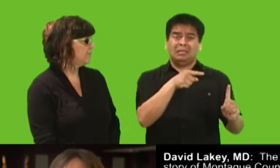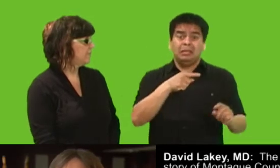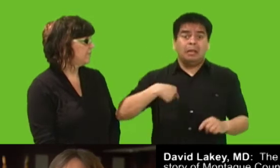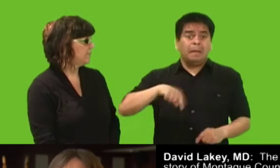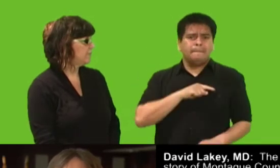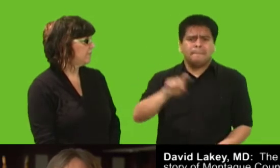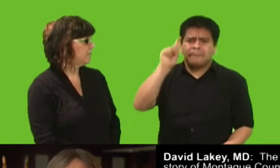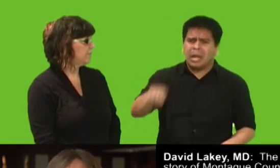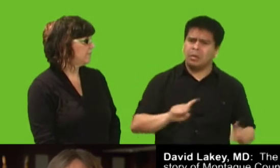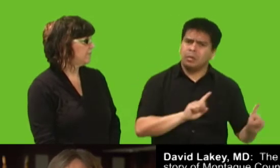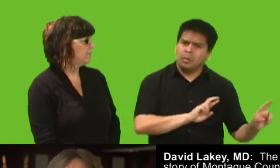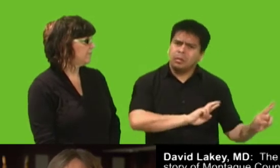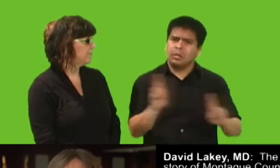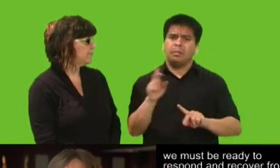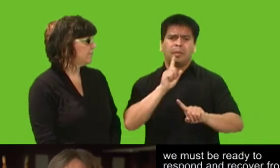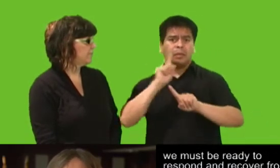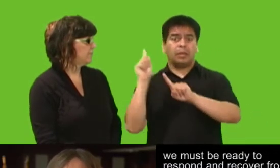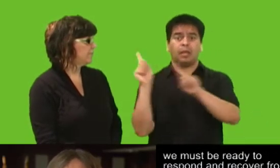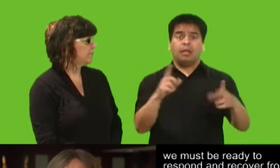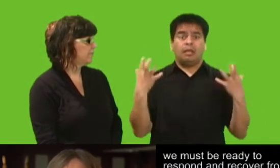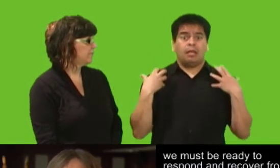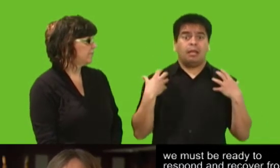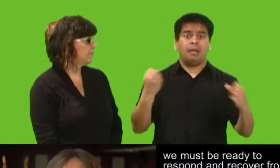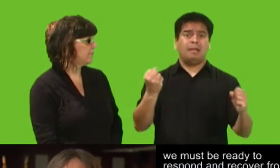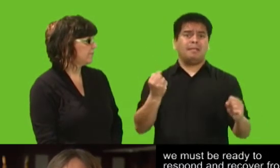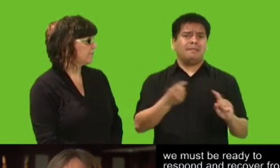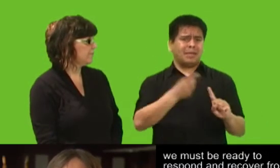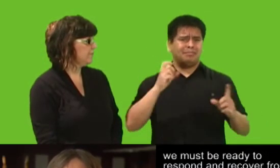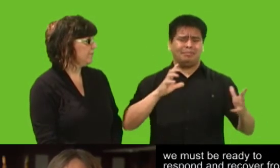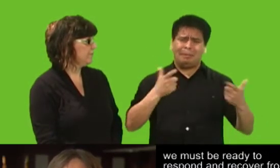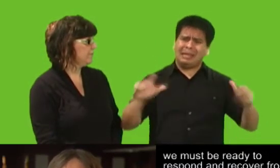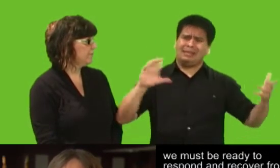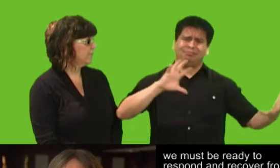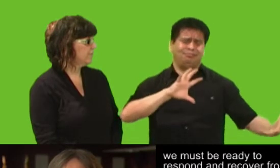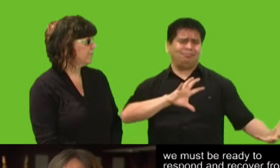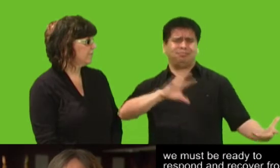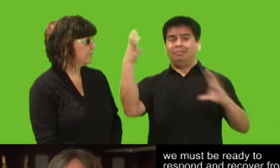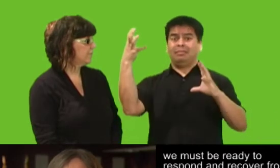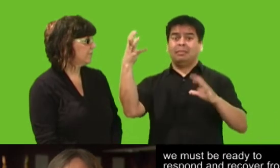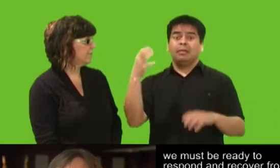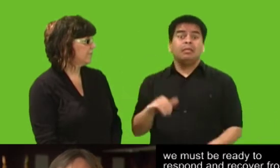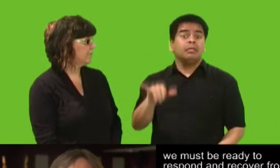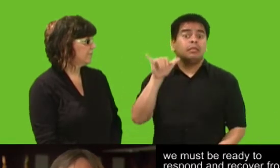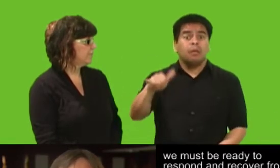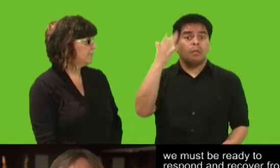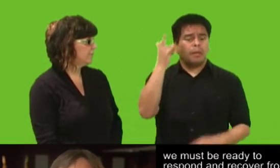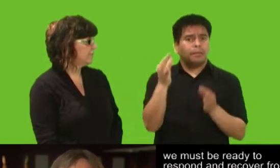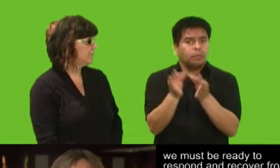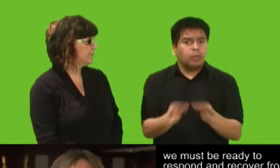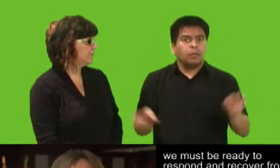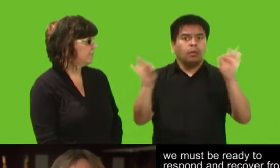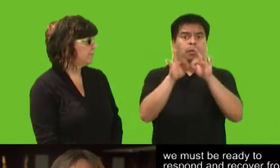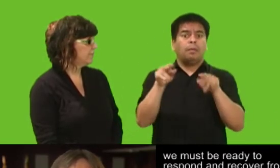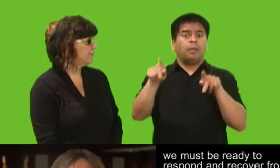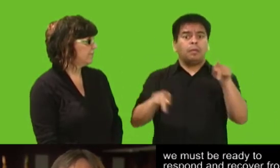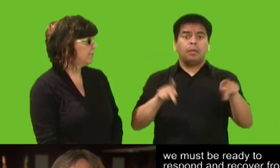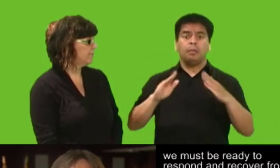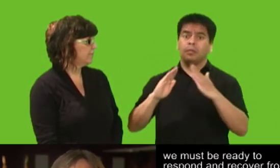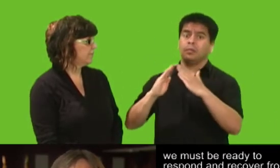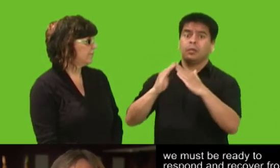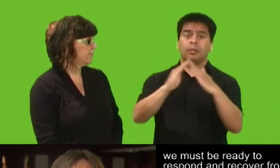flood, tornado, or man-made disaster, we must be ready to respond and recover from a major catastrophe. That's why it's so important